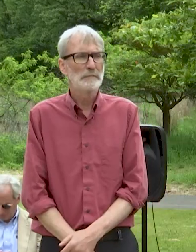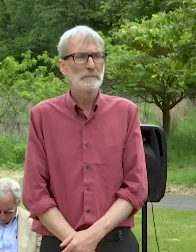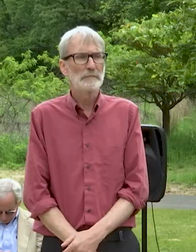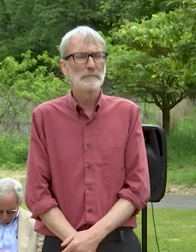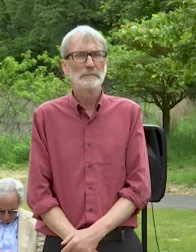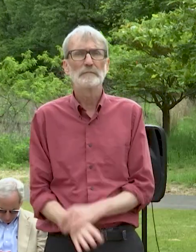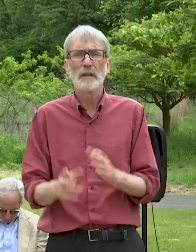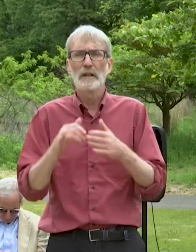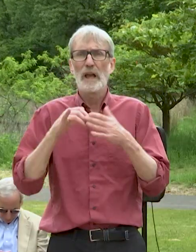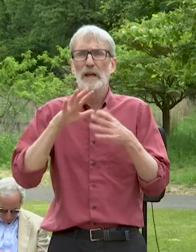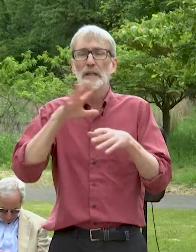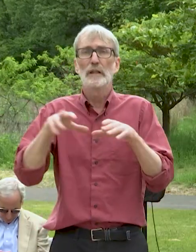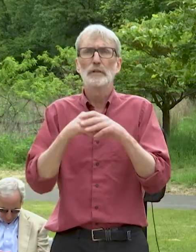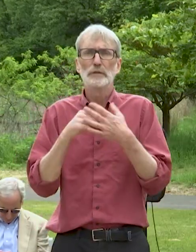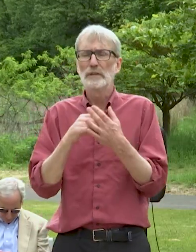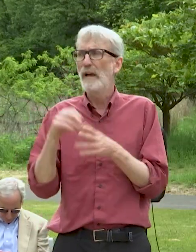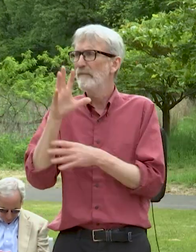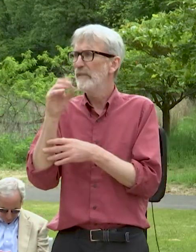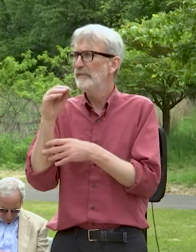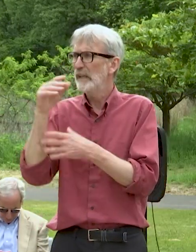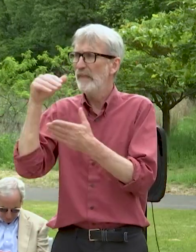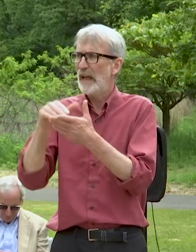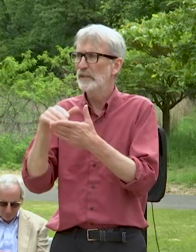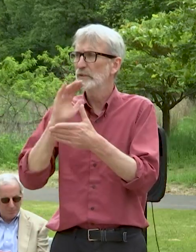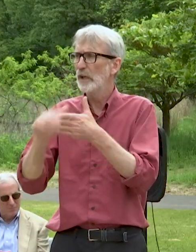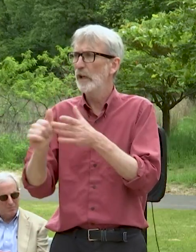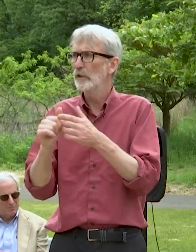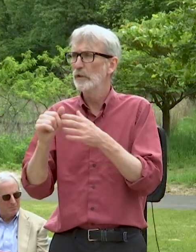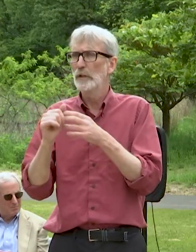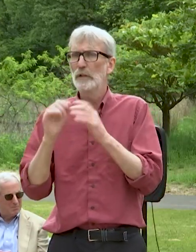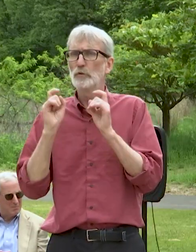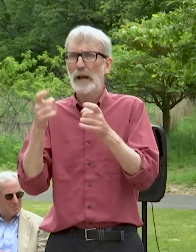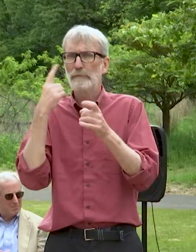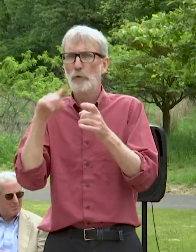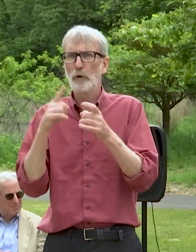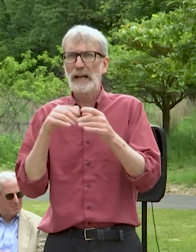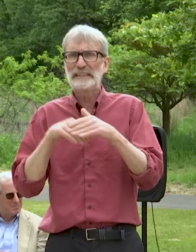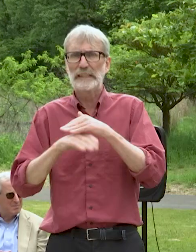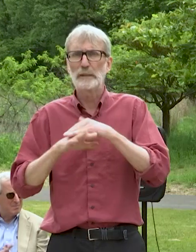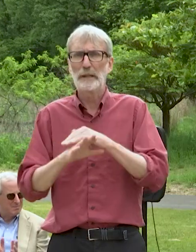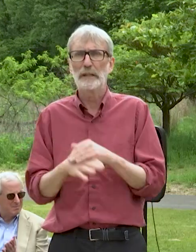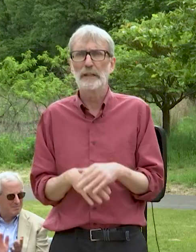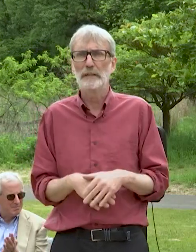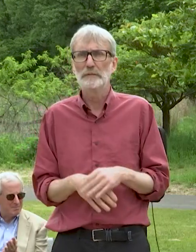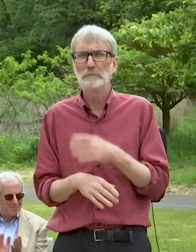And that includes a $50,000 grant for accessibility.